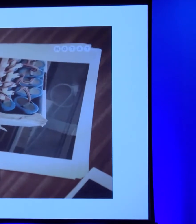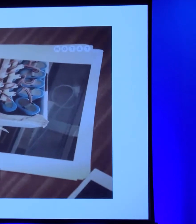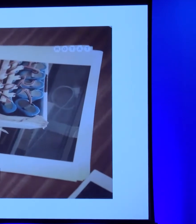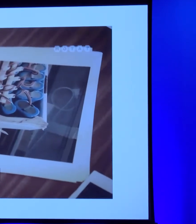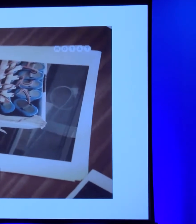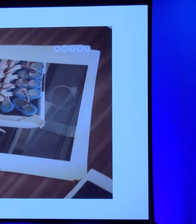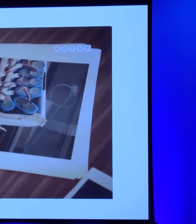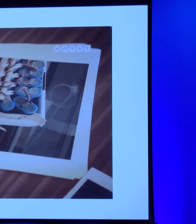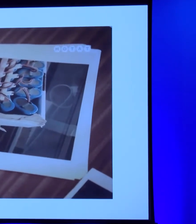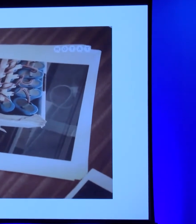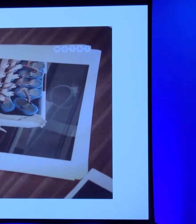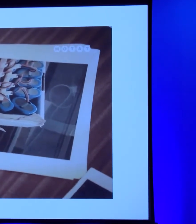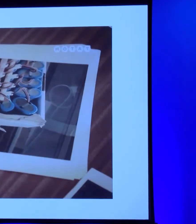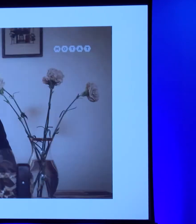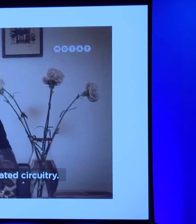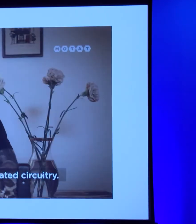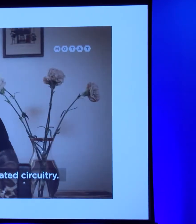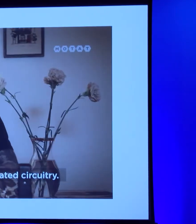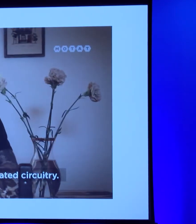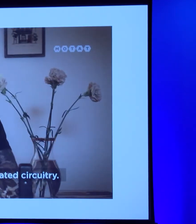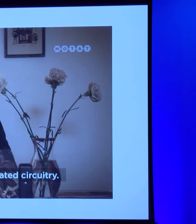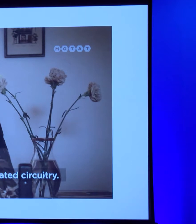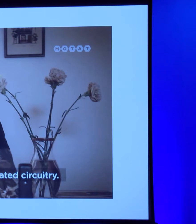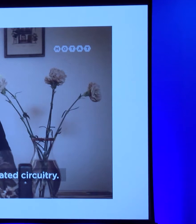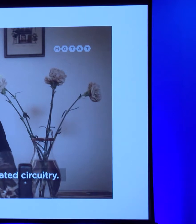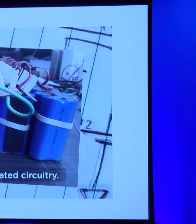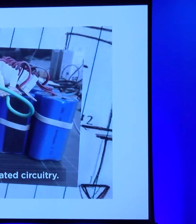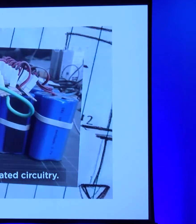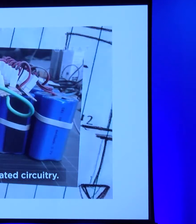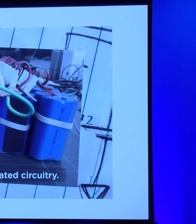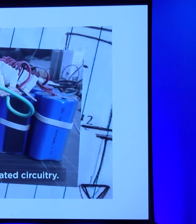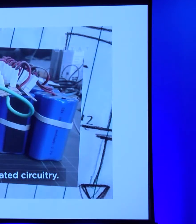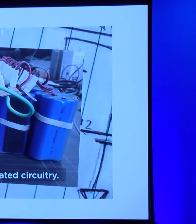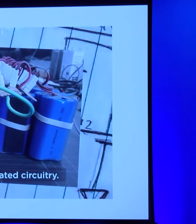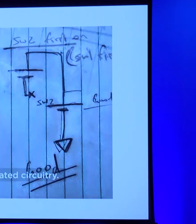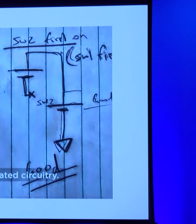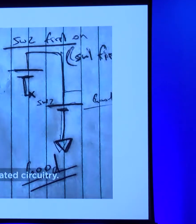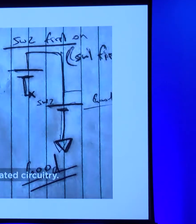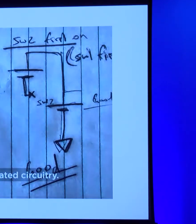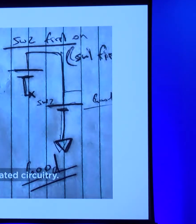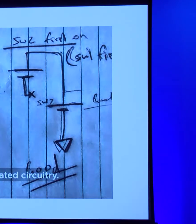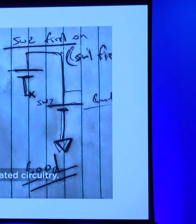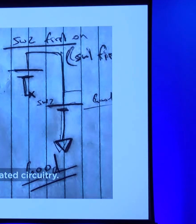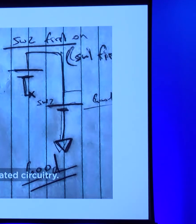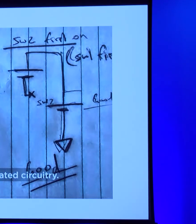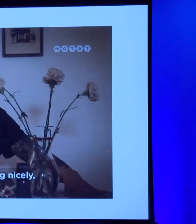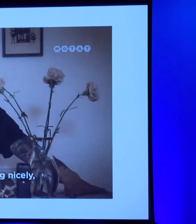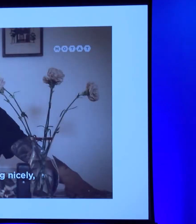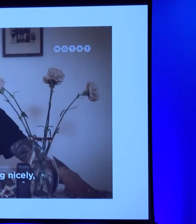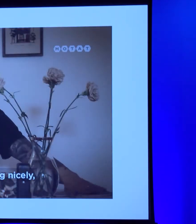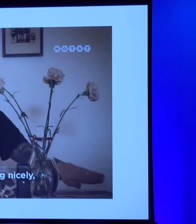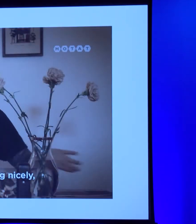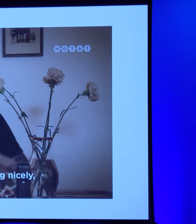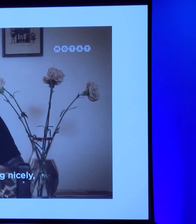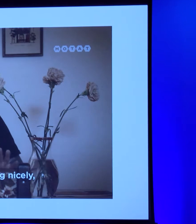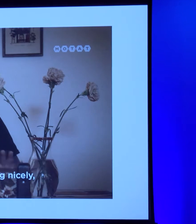complete failure. I had to remove all of this sort of nasty, complicated circuitry. Once I got